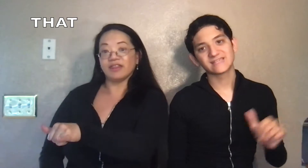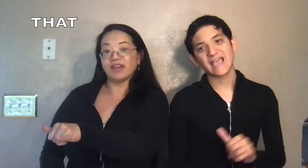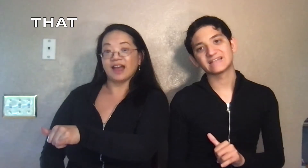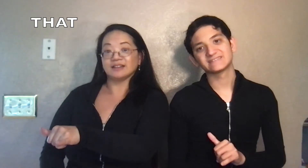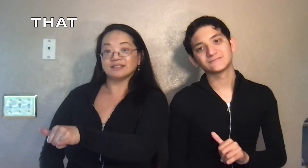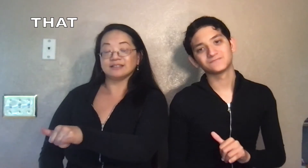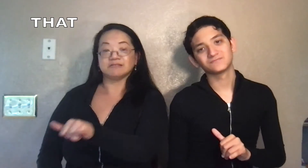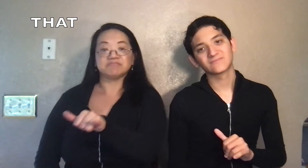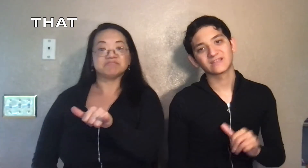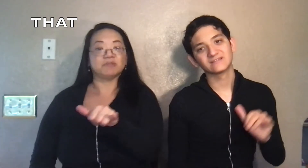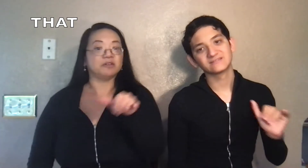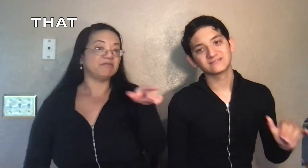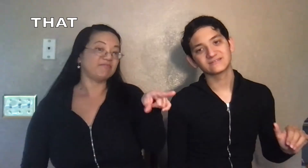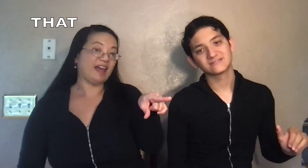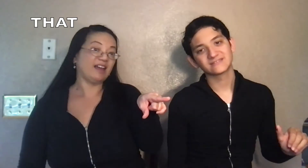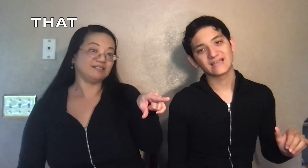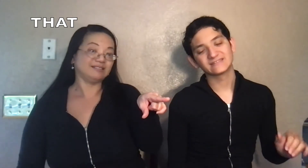That. That.